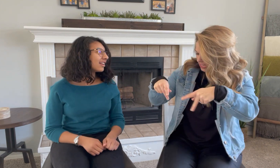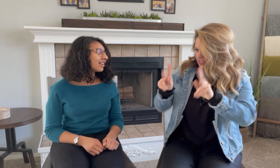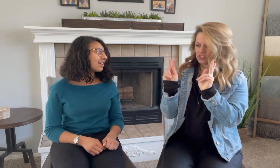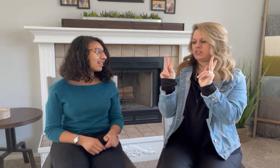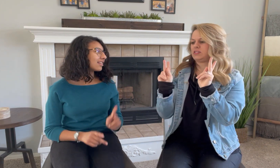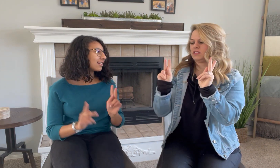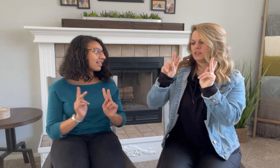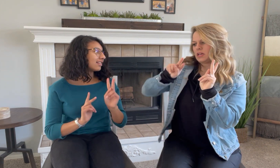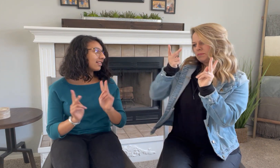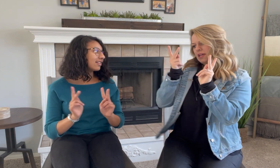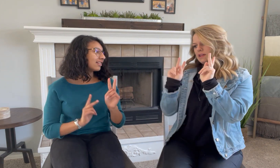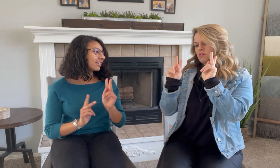it's upside down.